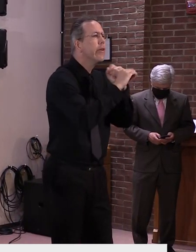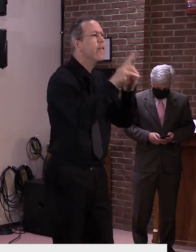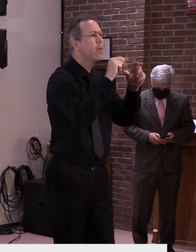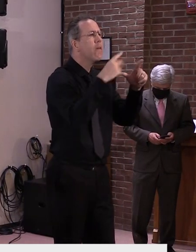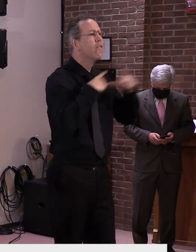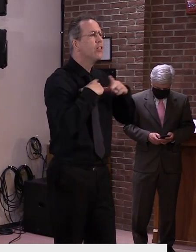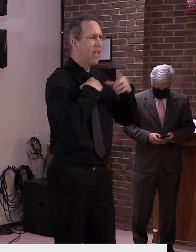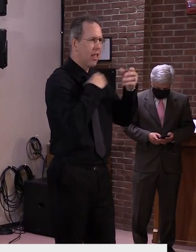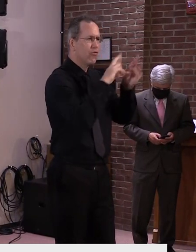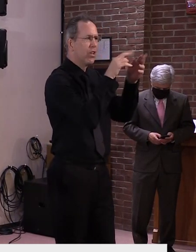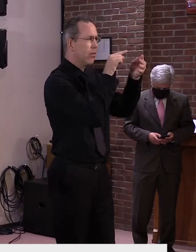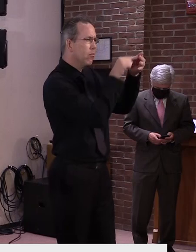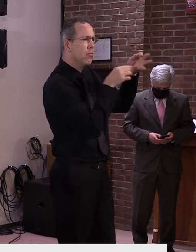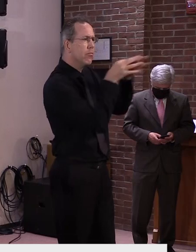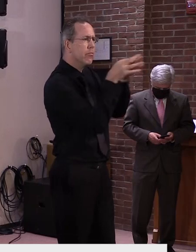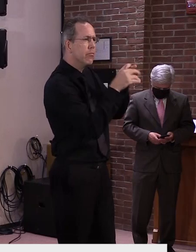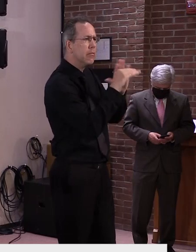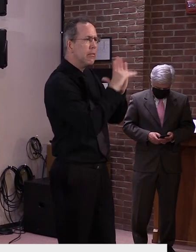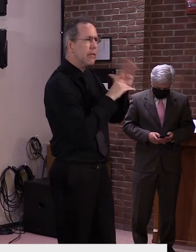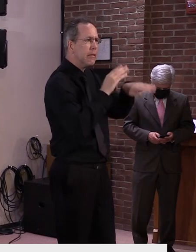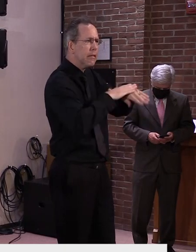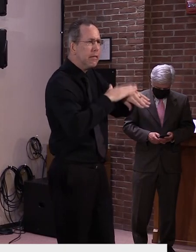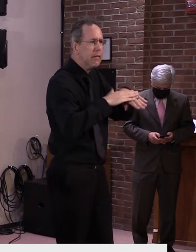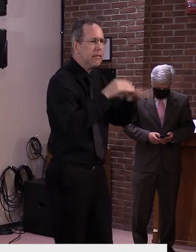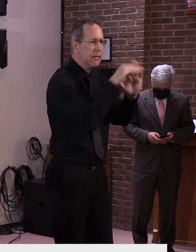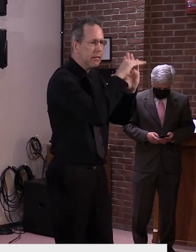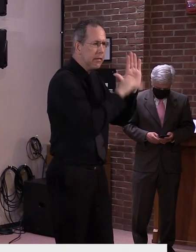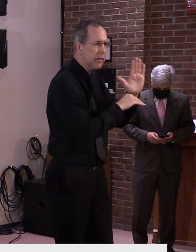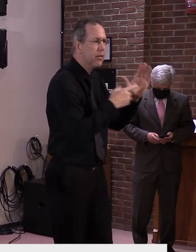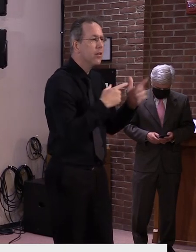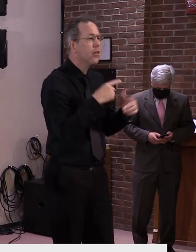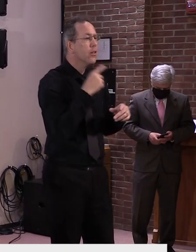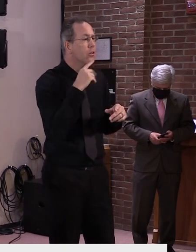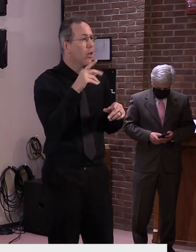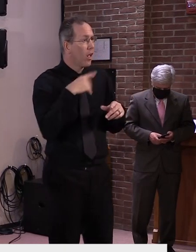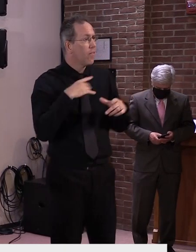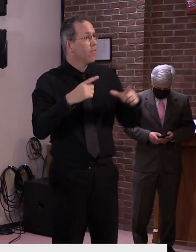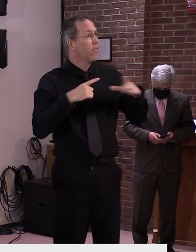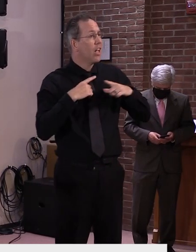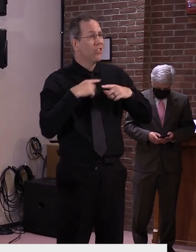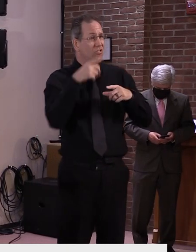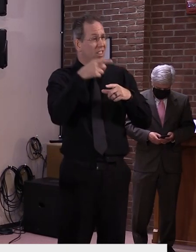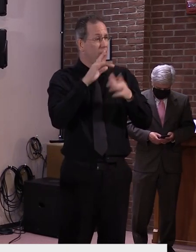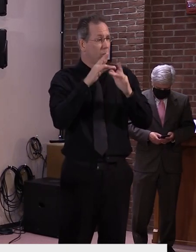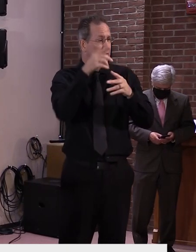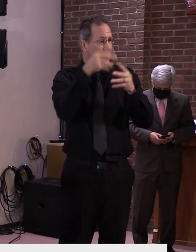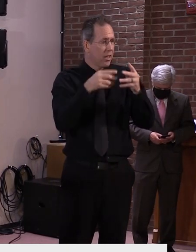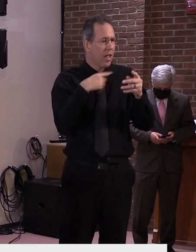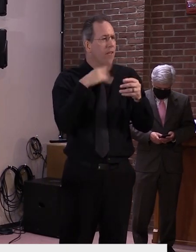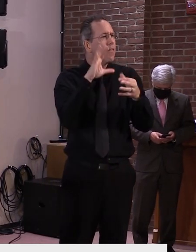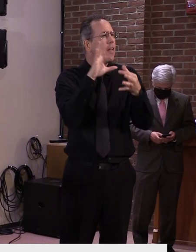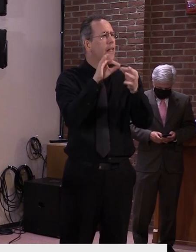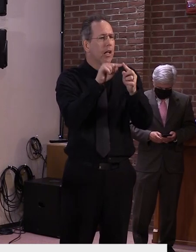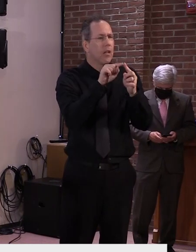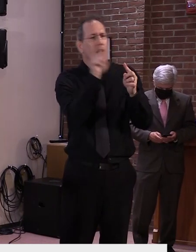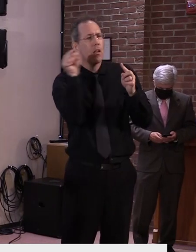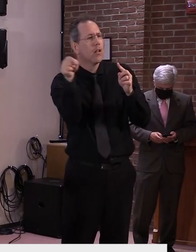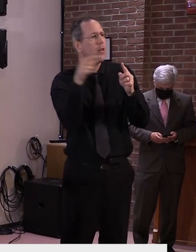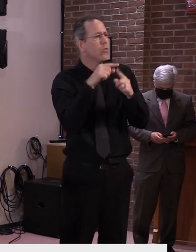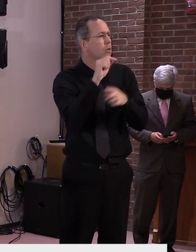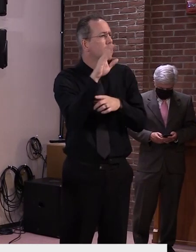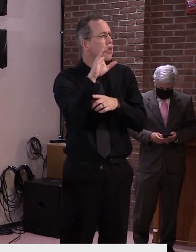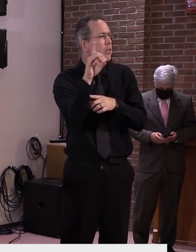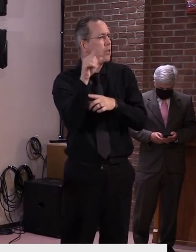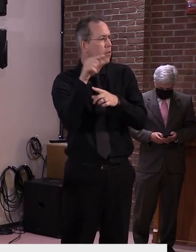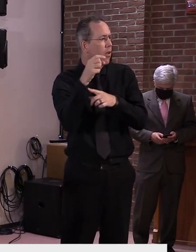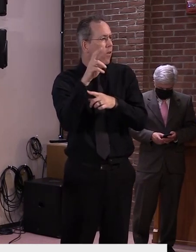connected to the Vermont Vacation website as well. So as you mentioned, there's a variety of ways we hope to get it out there. We do receive a fair number